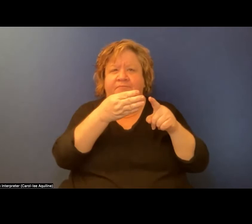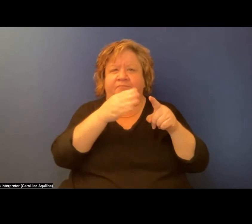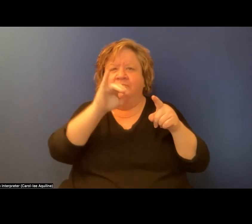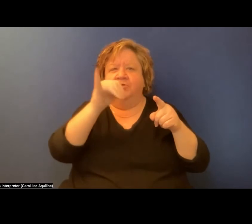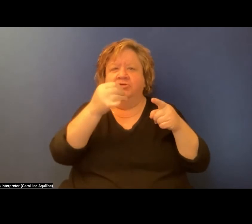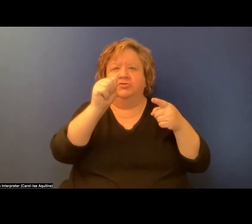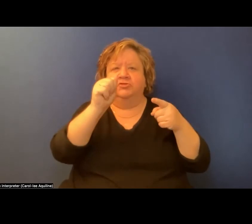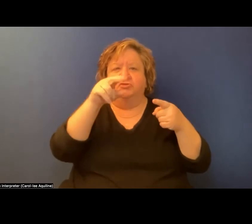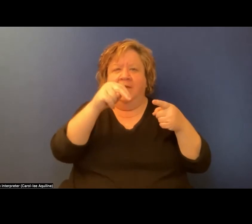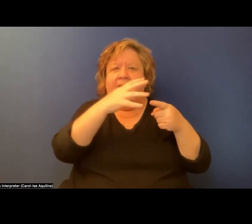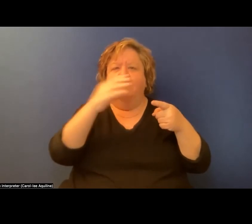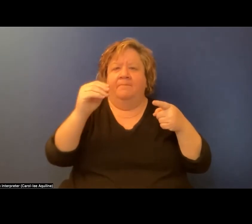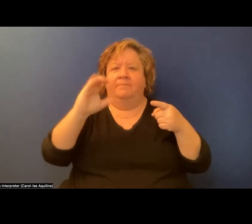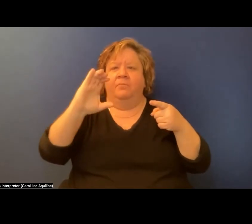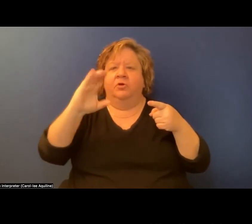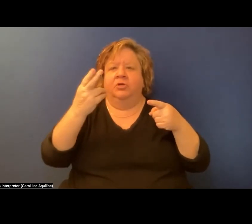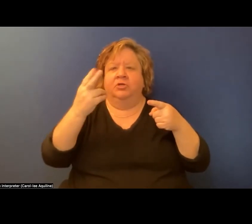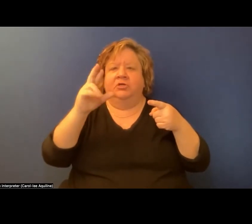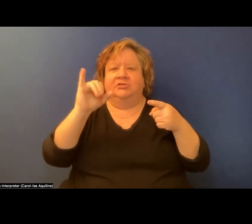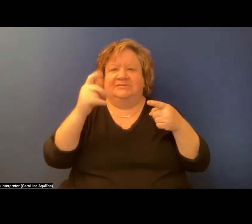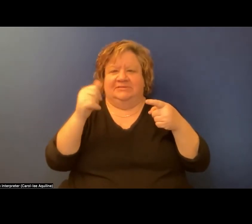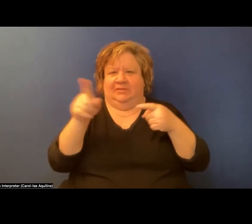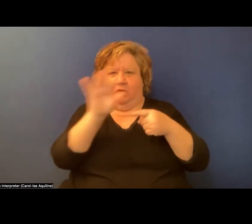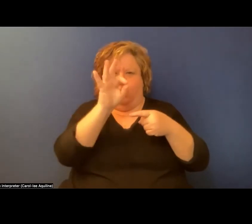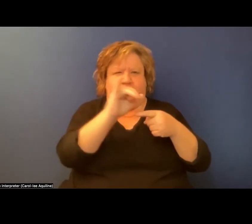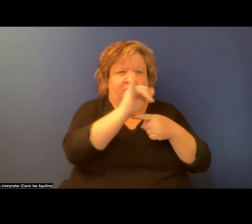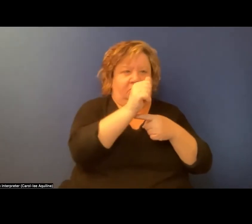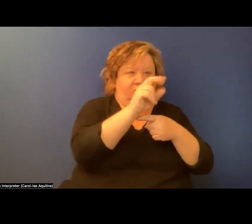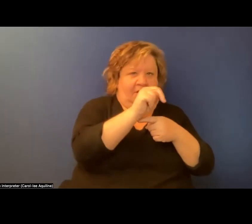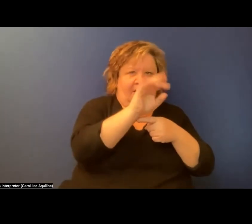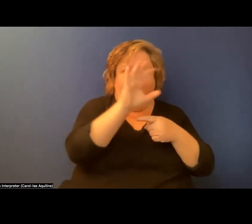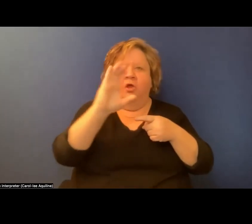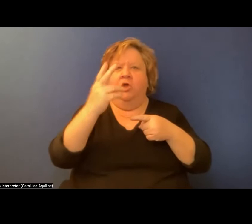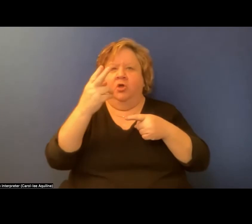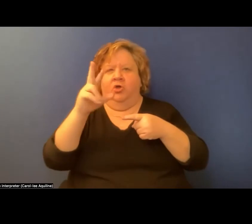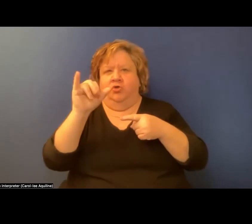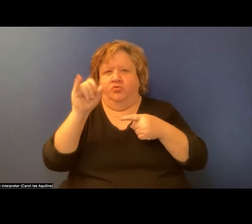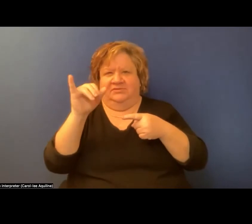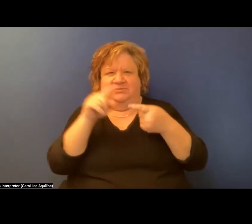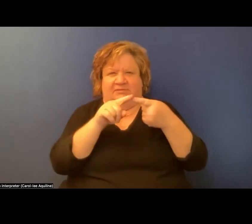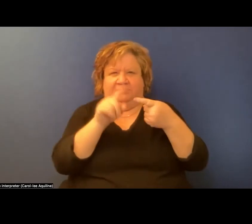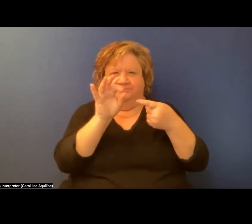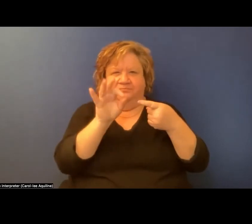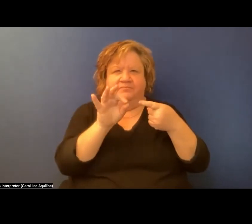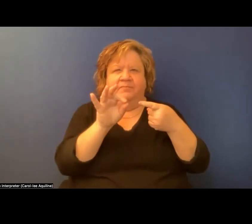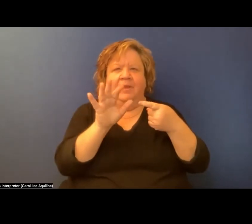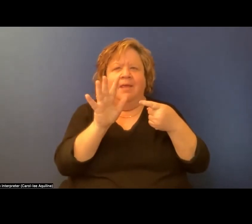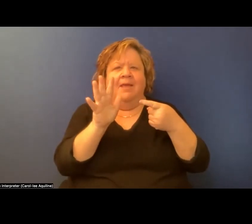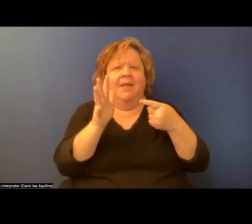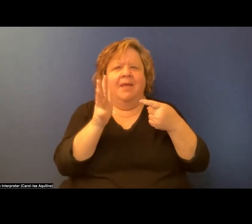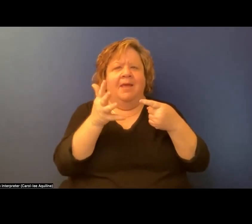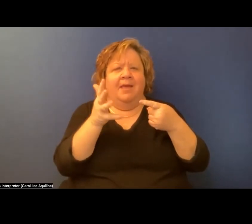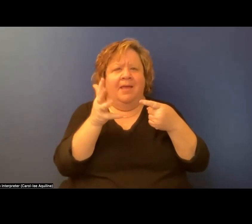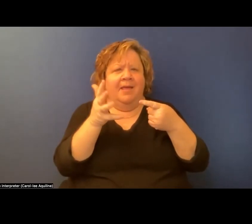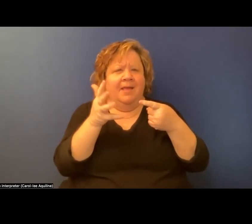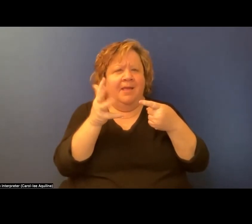Finland and Canada doing to specifically address gender and disability inclusion at the intersection of climate and disaster